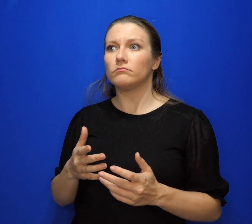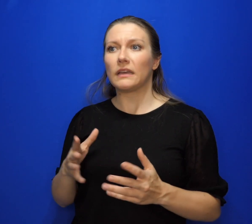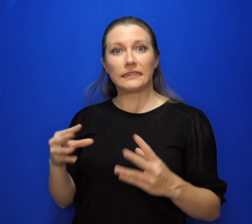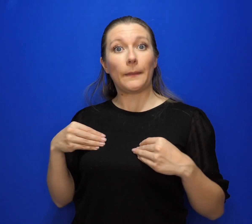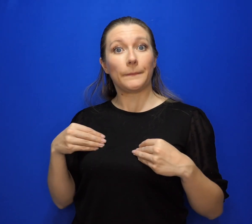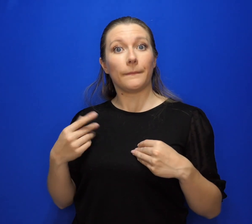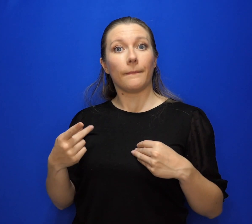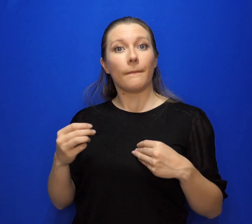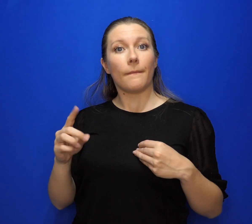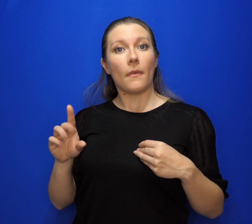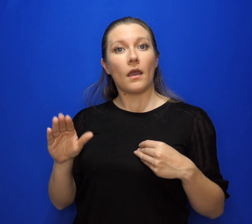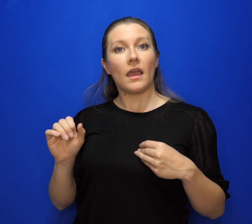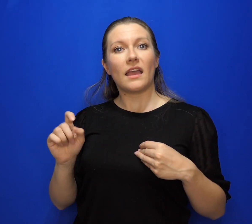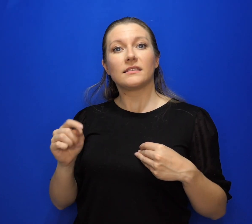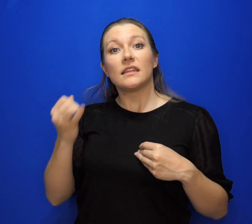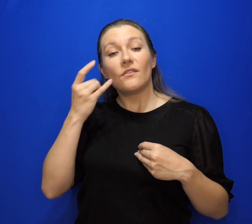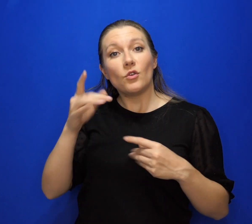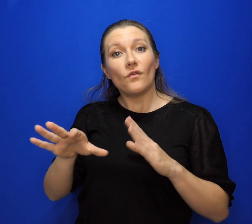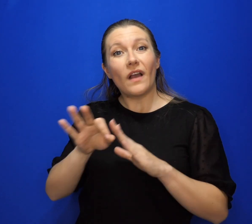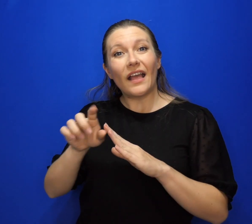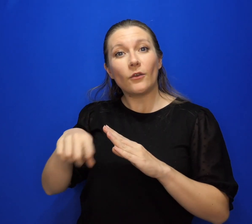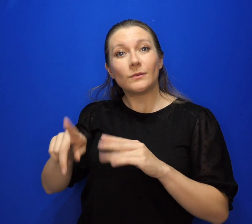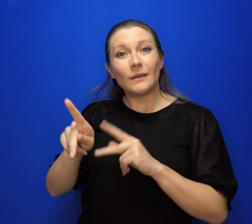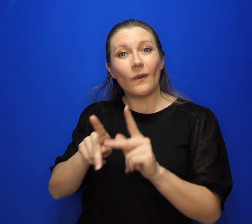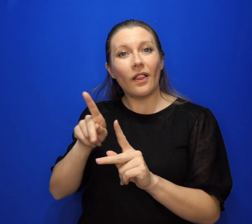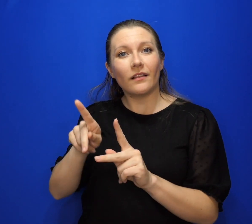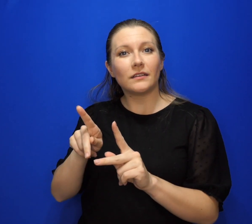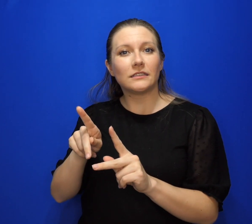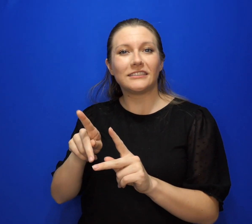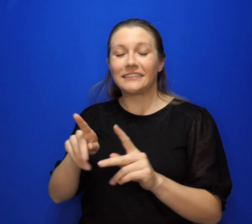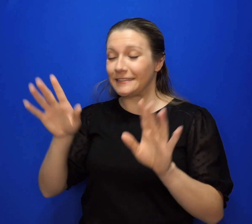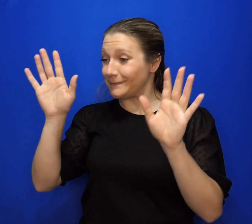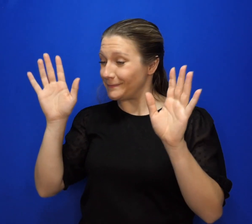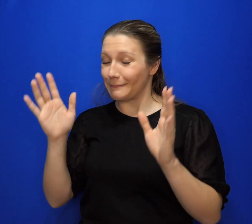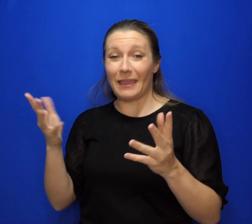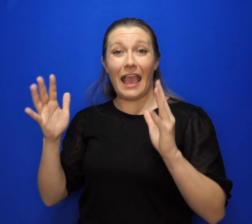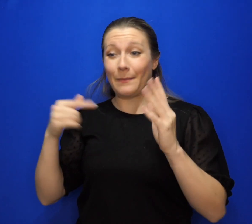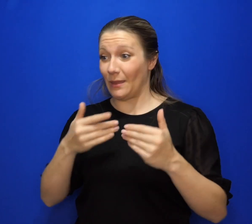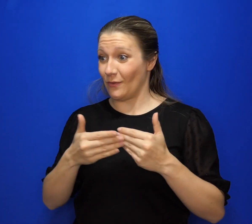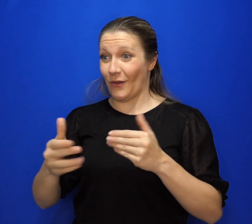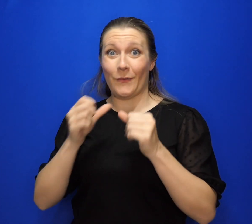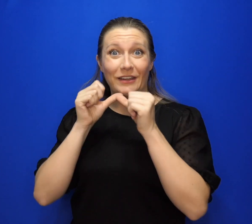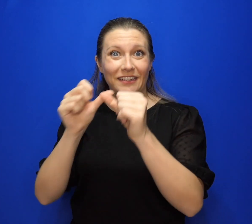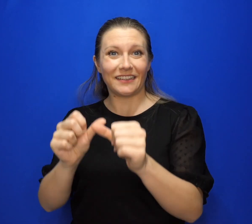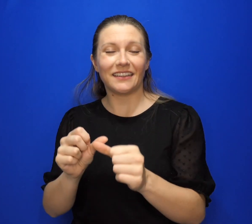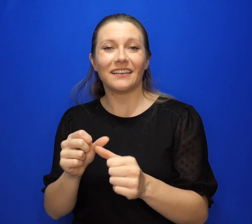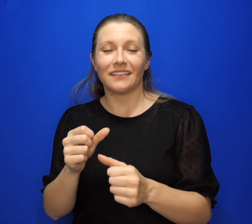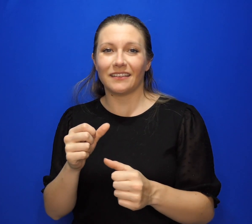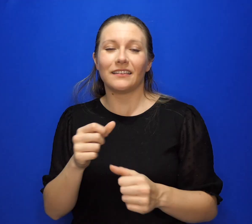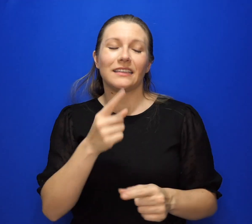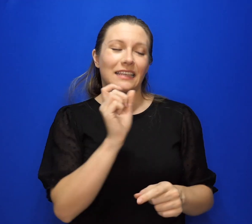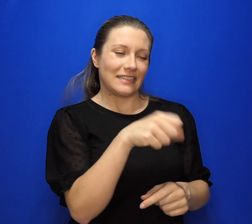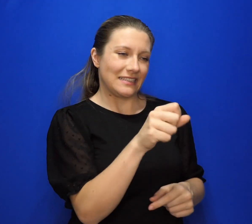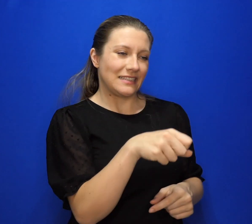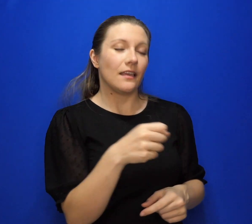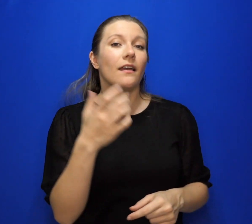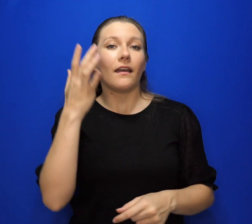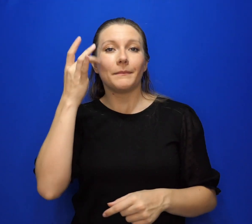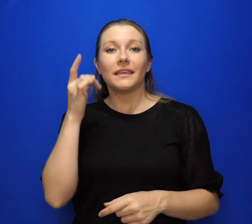those people, just rejoice and move forward. You know what I mean? People, yes. Because you might get the exact